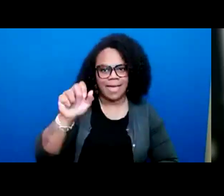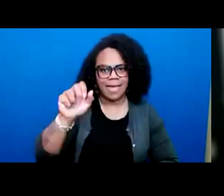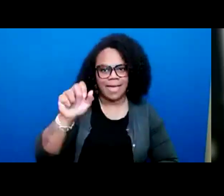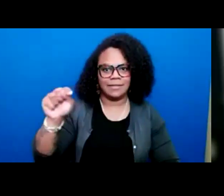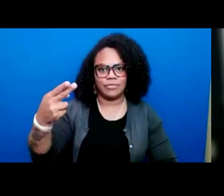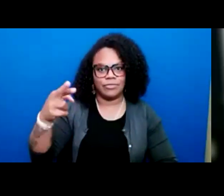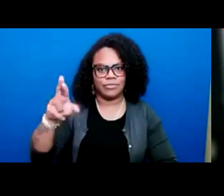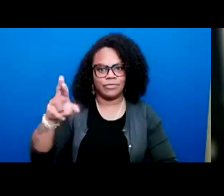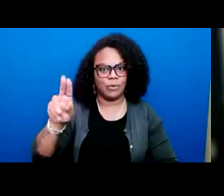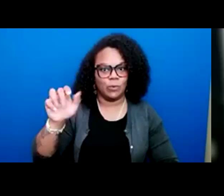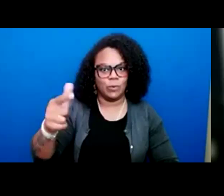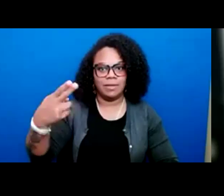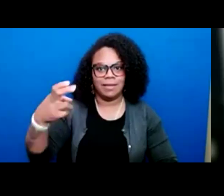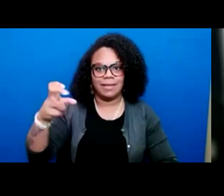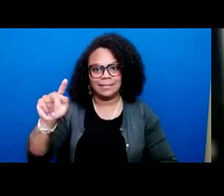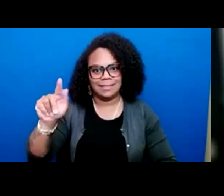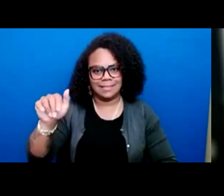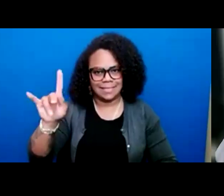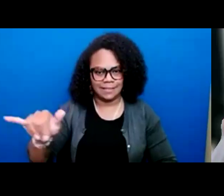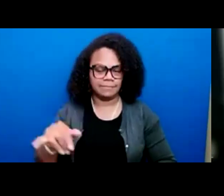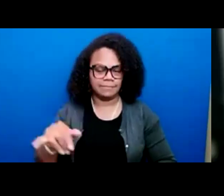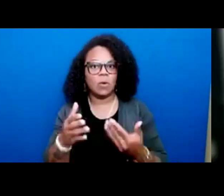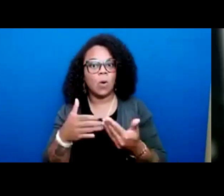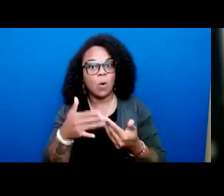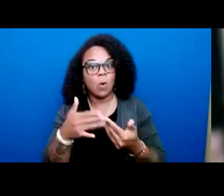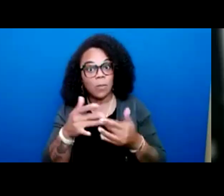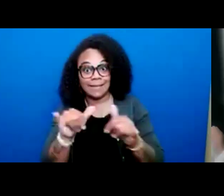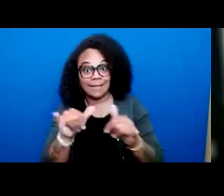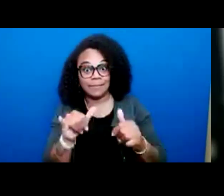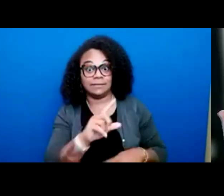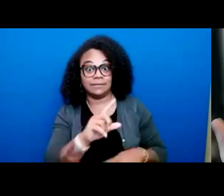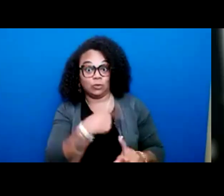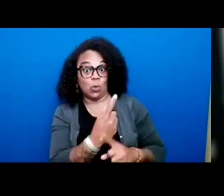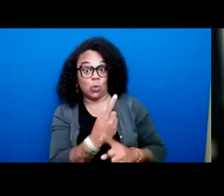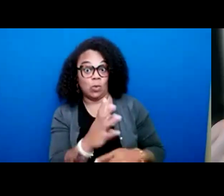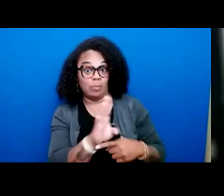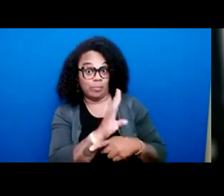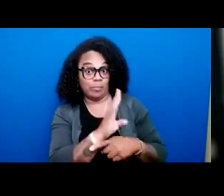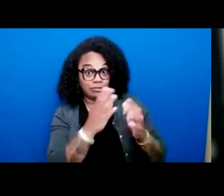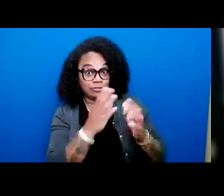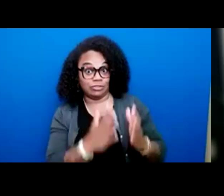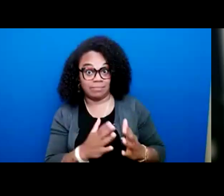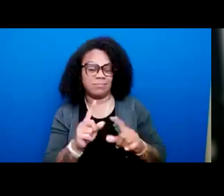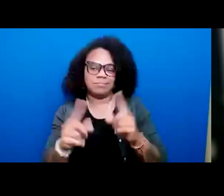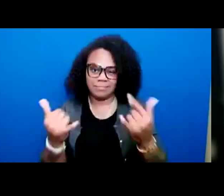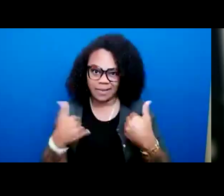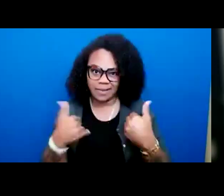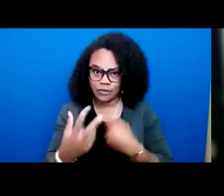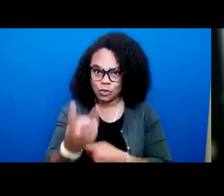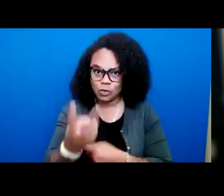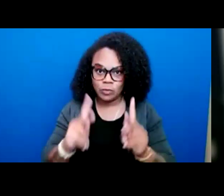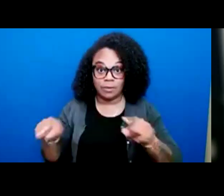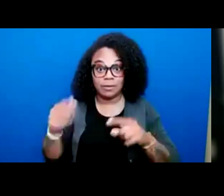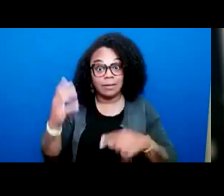of like a sole proprietorship with two people because the losses and the income flow through